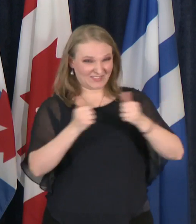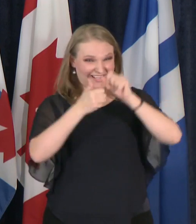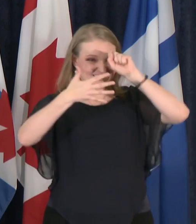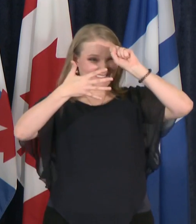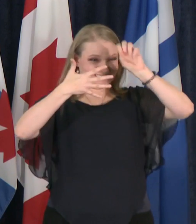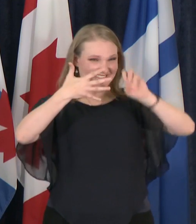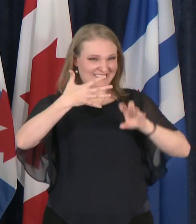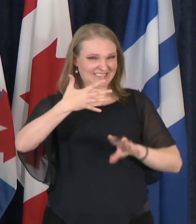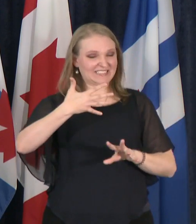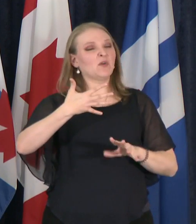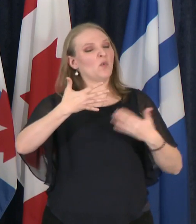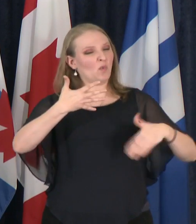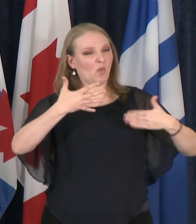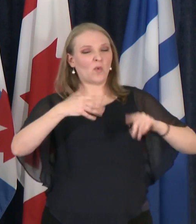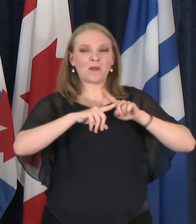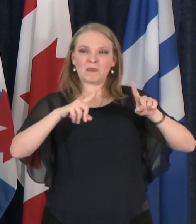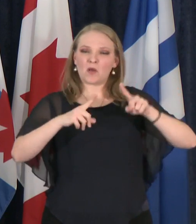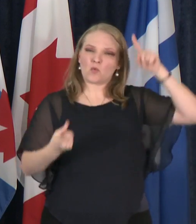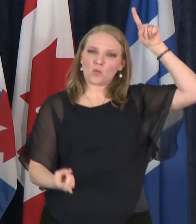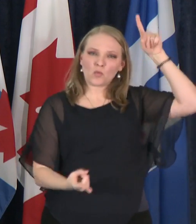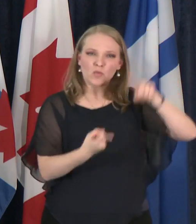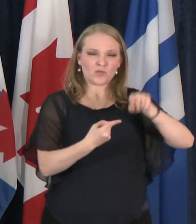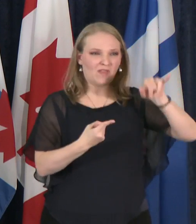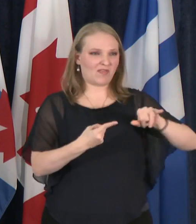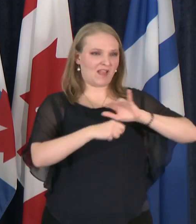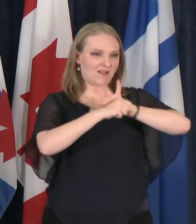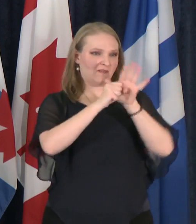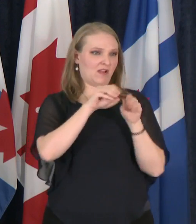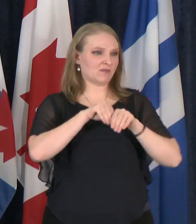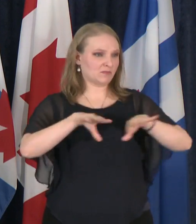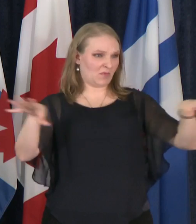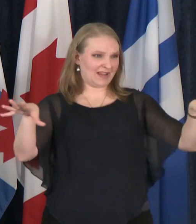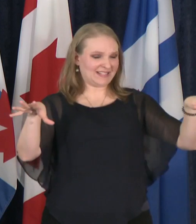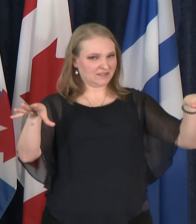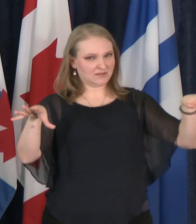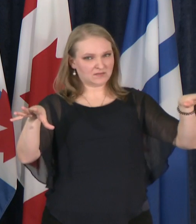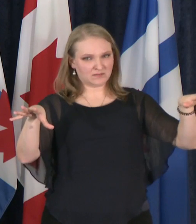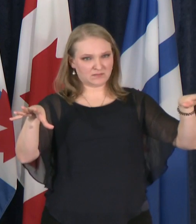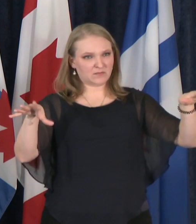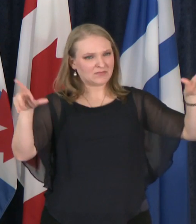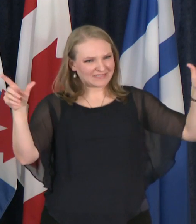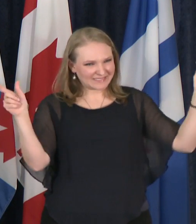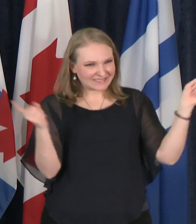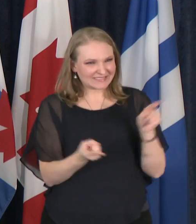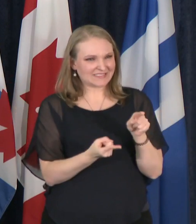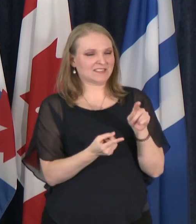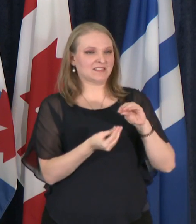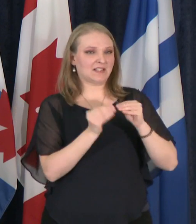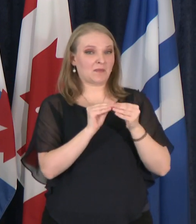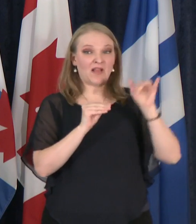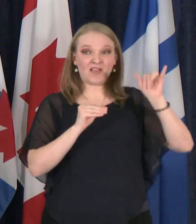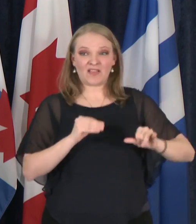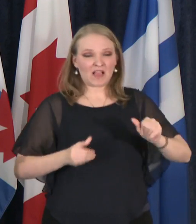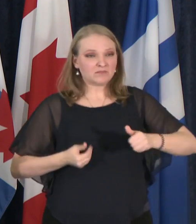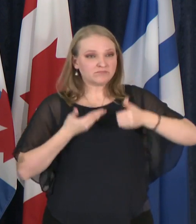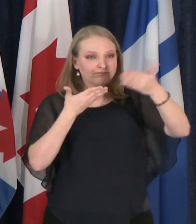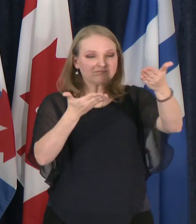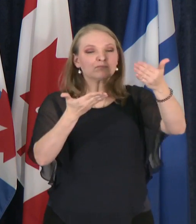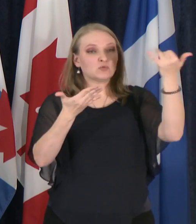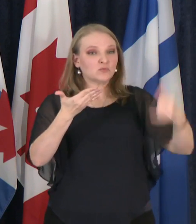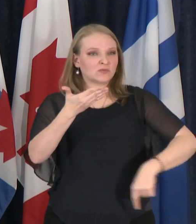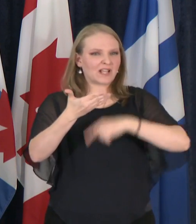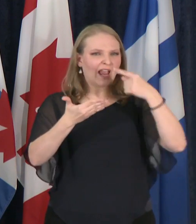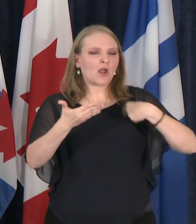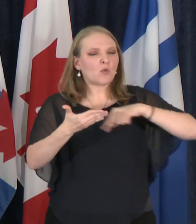this virus. We know that these measures that I'm recommending today work